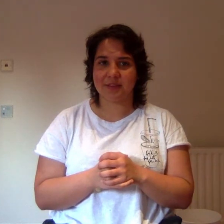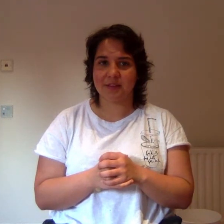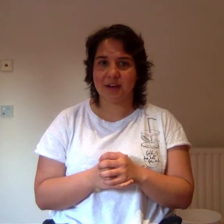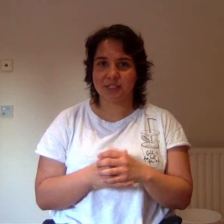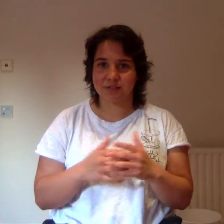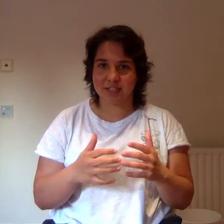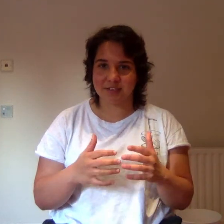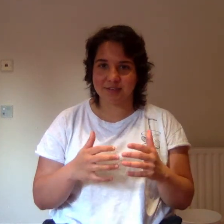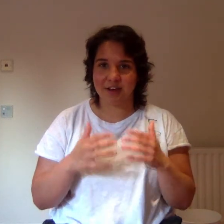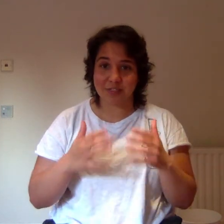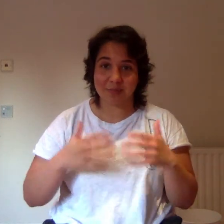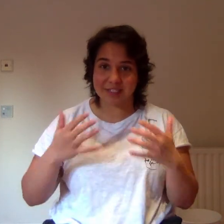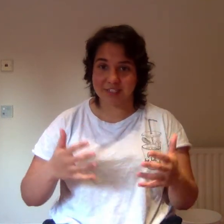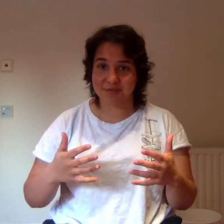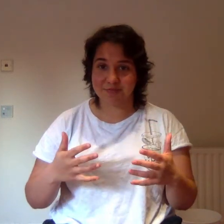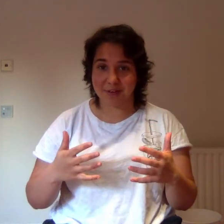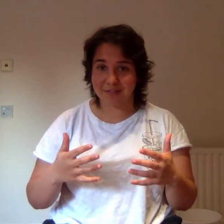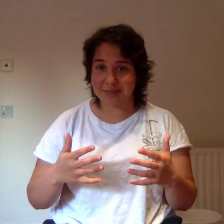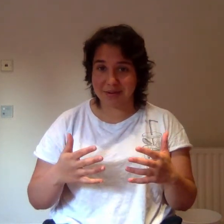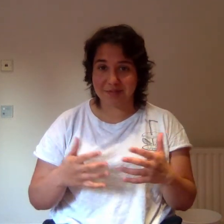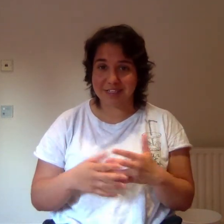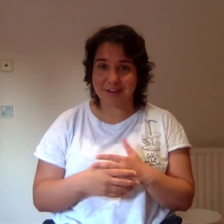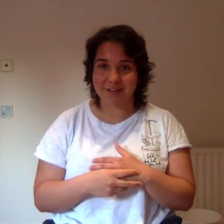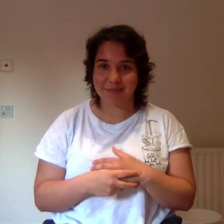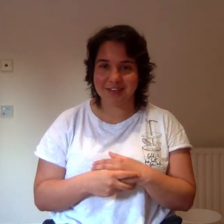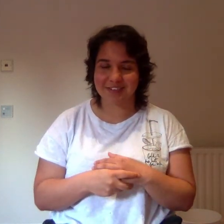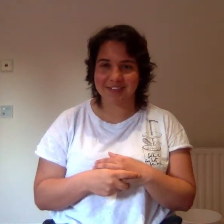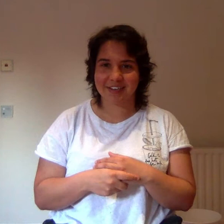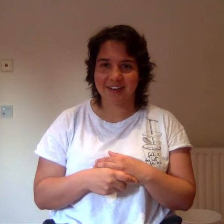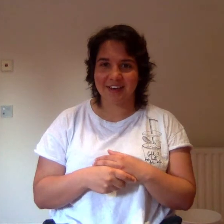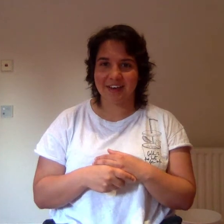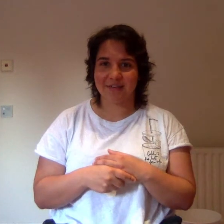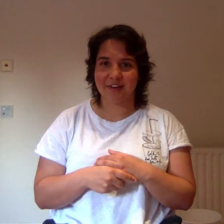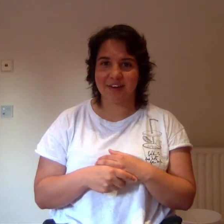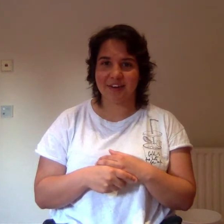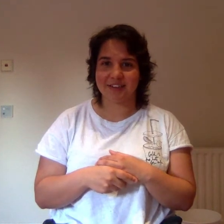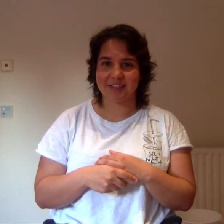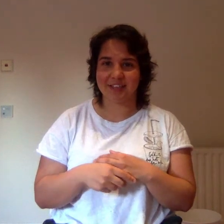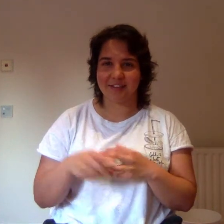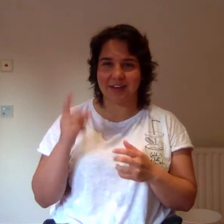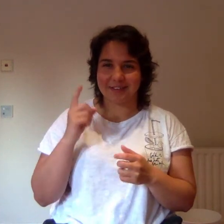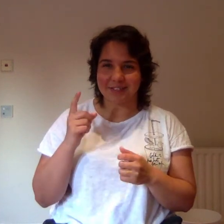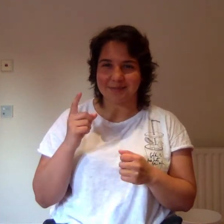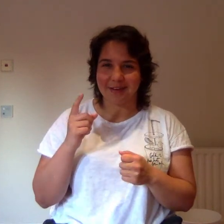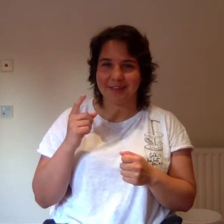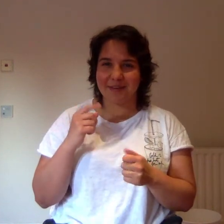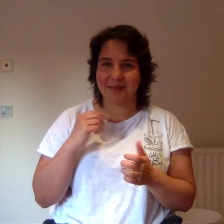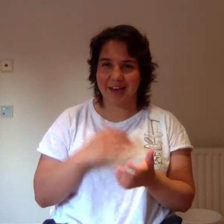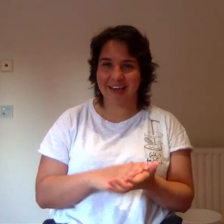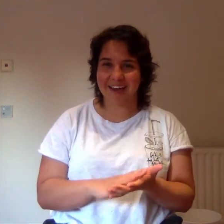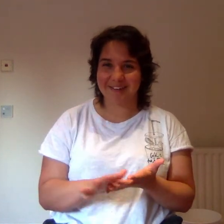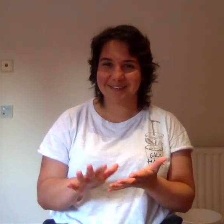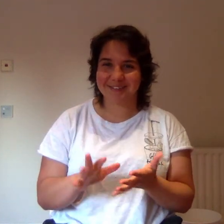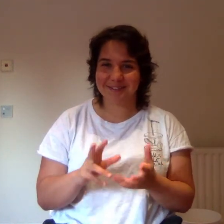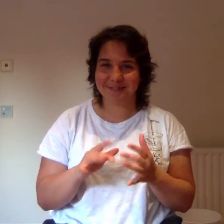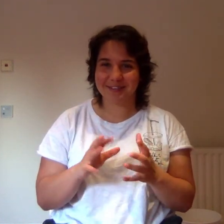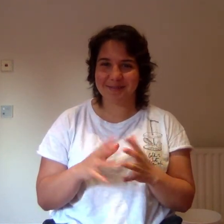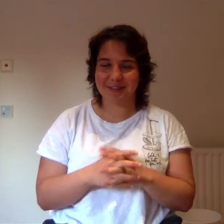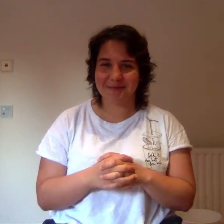I do my finger spelling really slowly because I find it hard to think of how to spell them and how to finger spell them at the